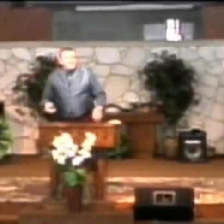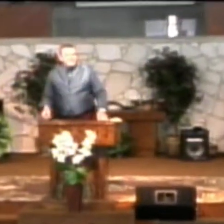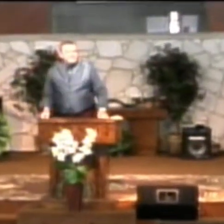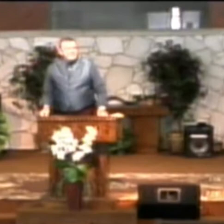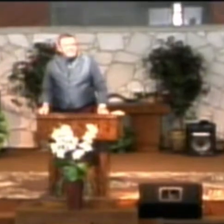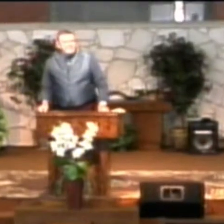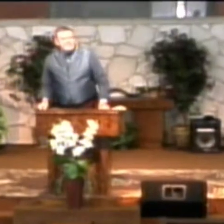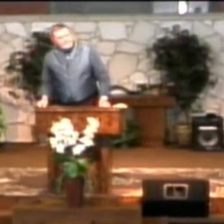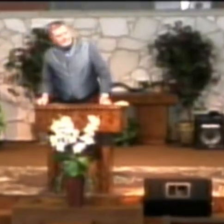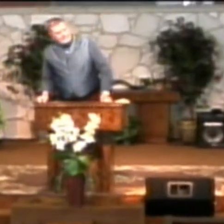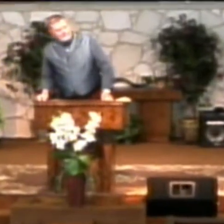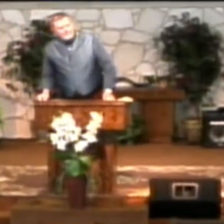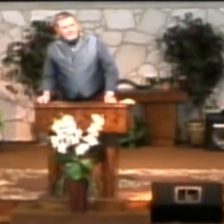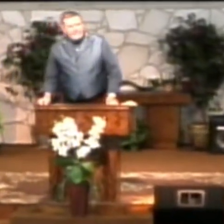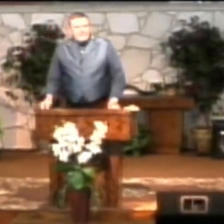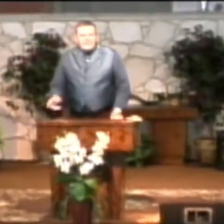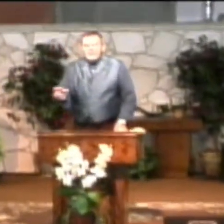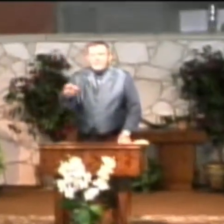from.